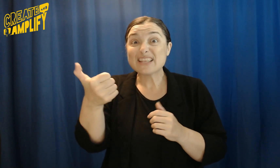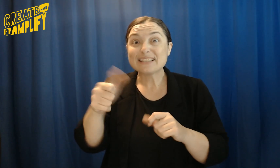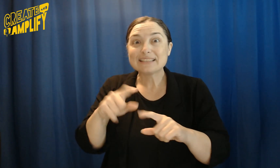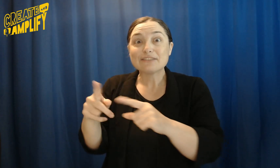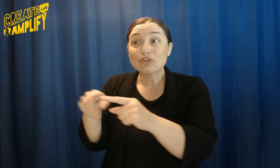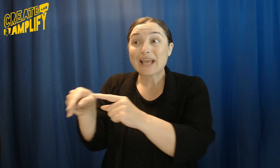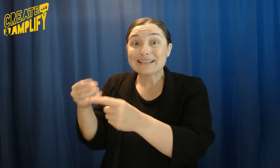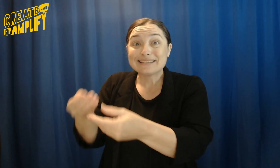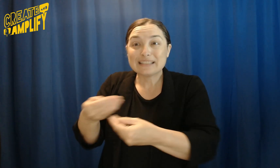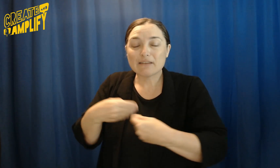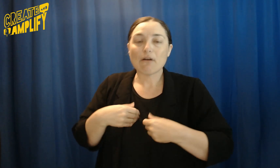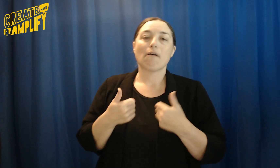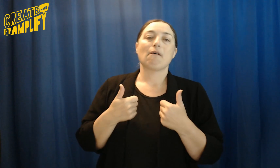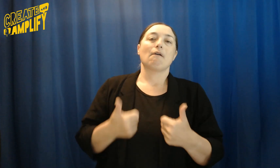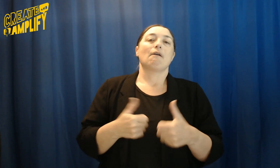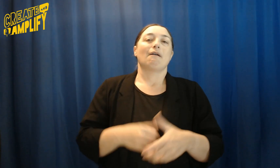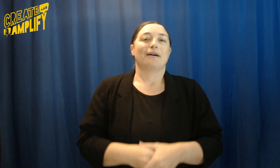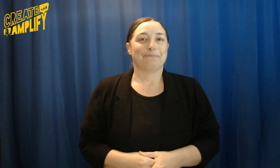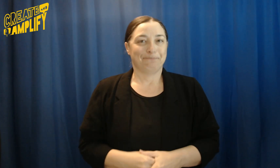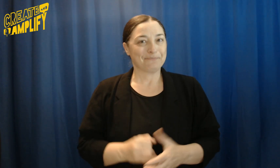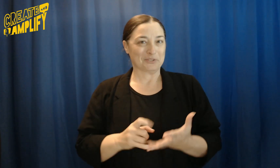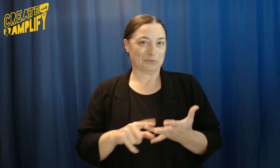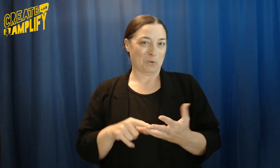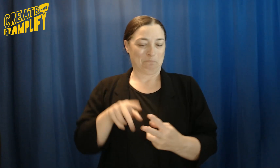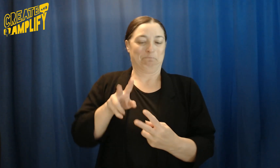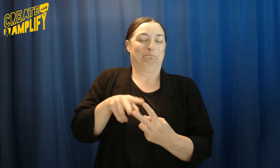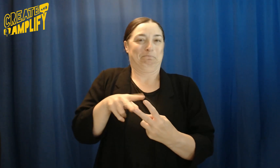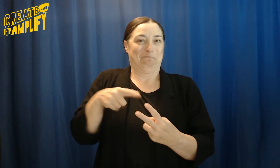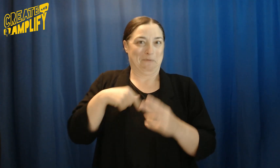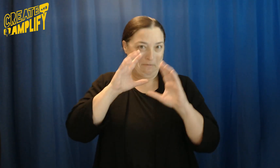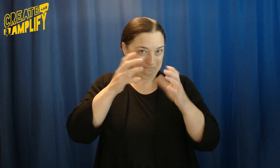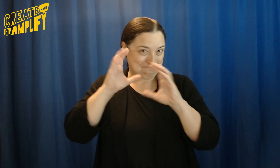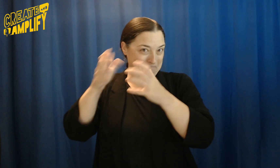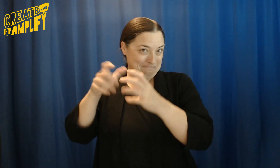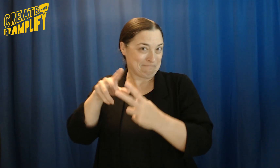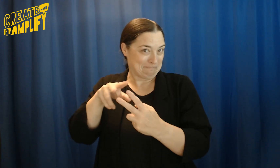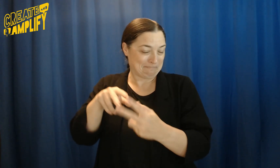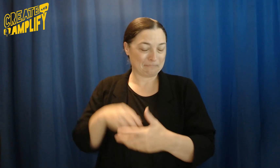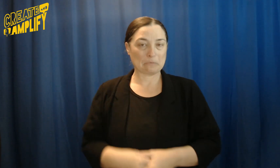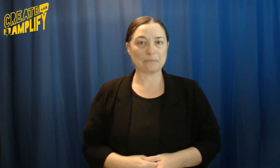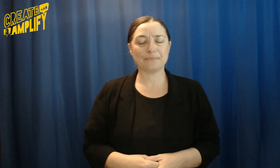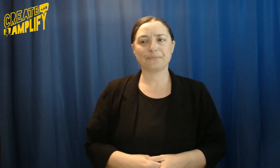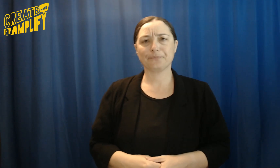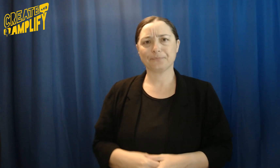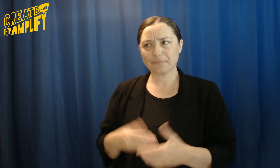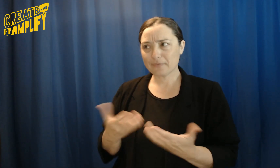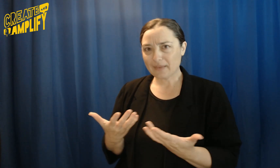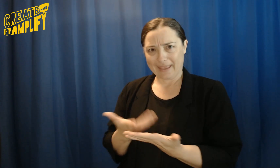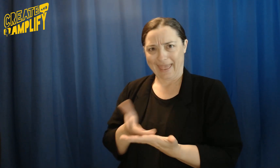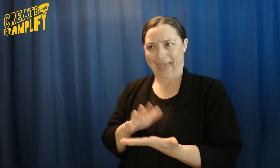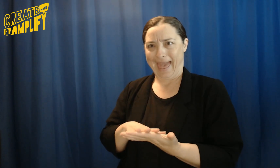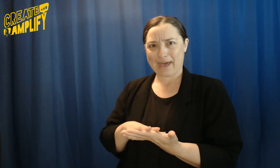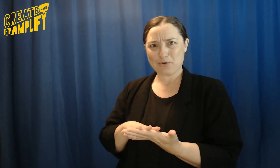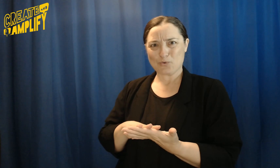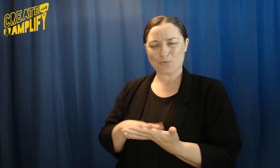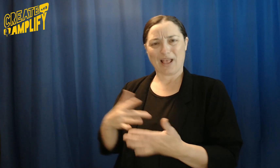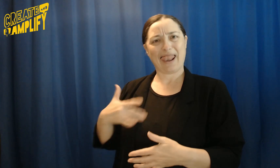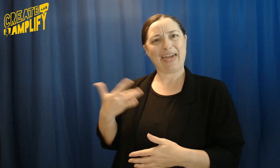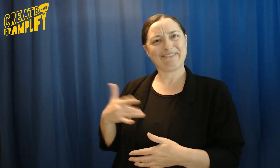my main stuff that I'm excited about at the moment. Yeah. How do you go with keeping them alive though? Because I just